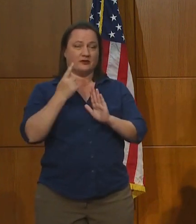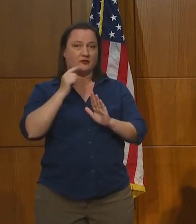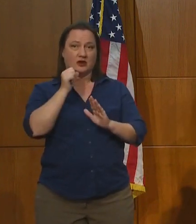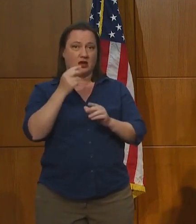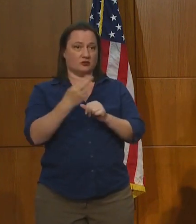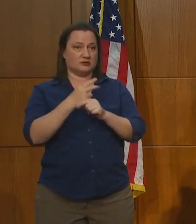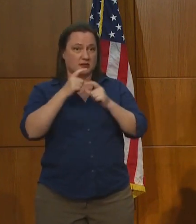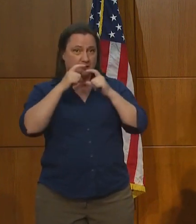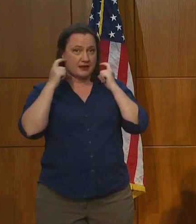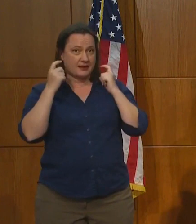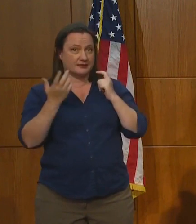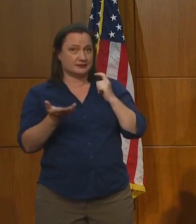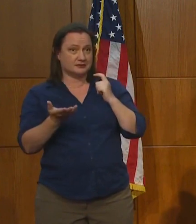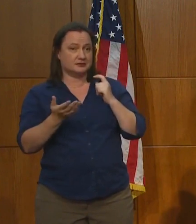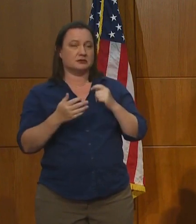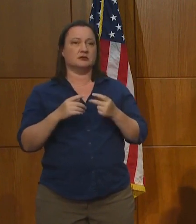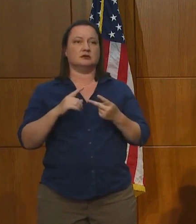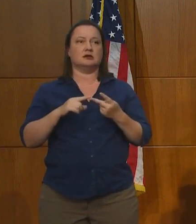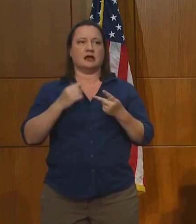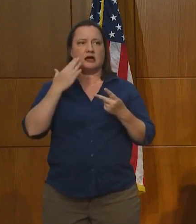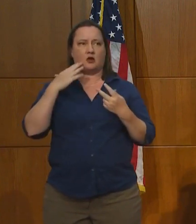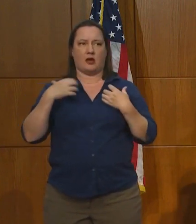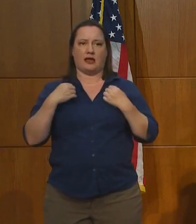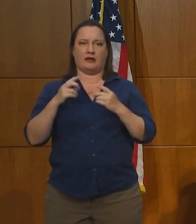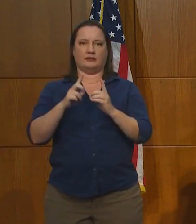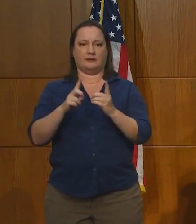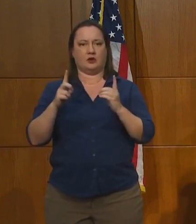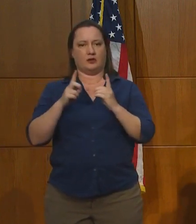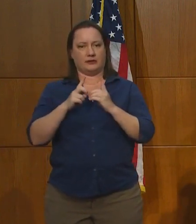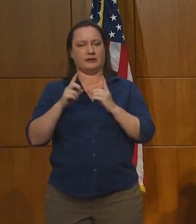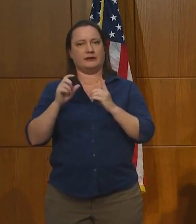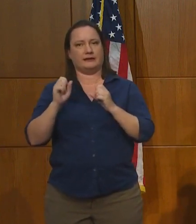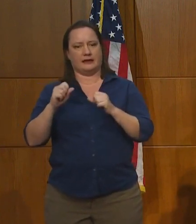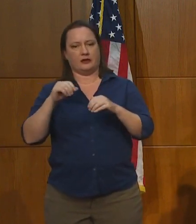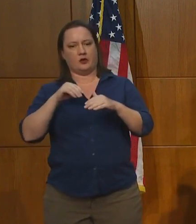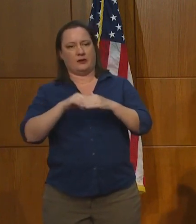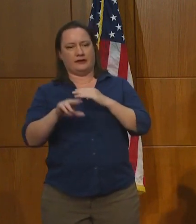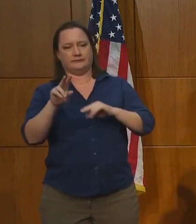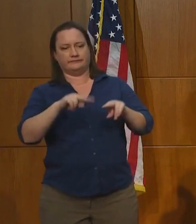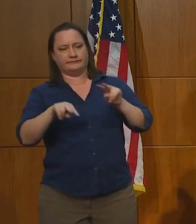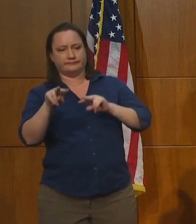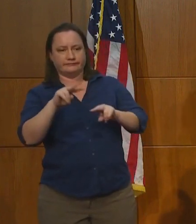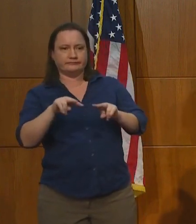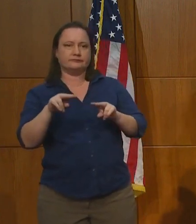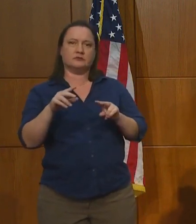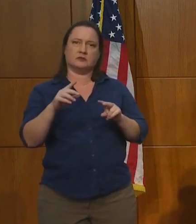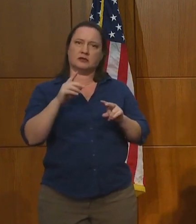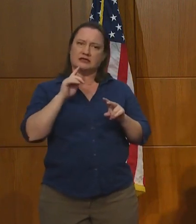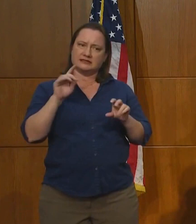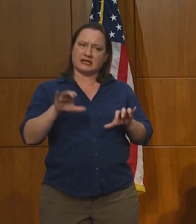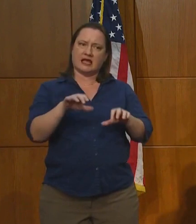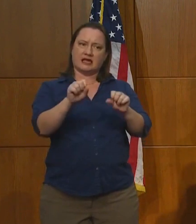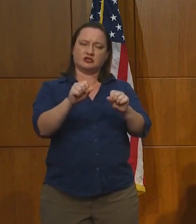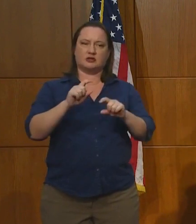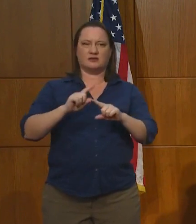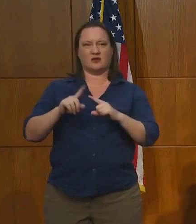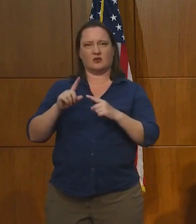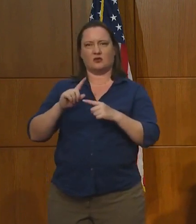department can go into places that it licensed and take actions, but what about like retail stores?